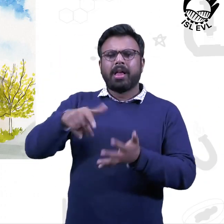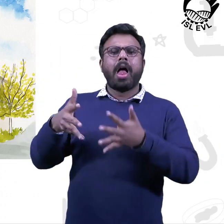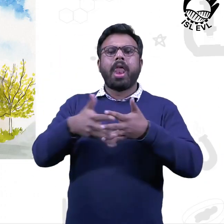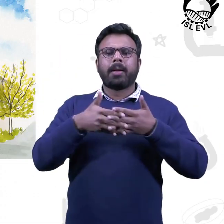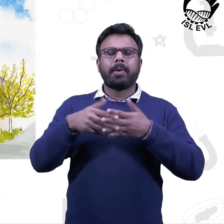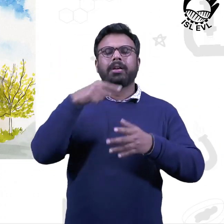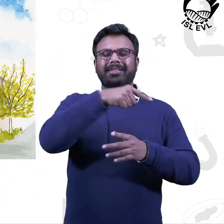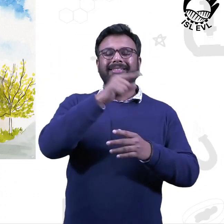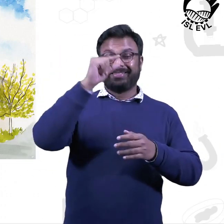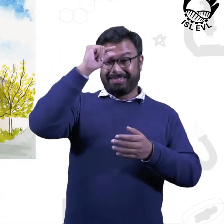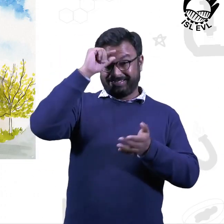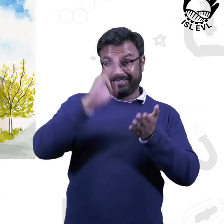Center.